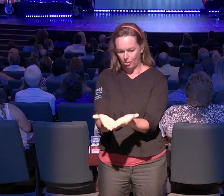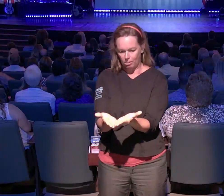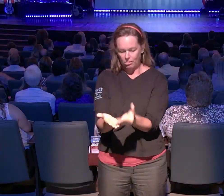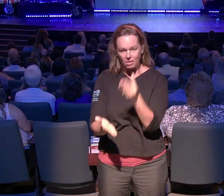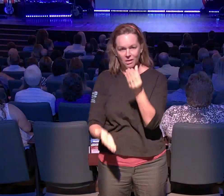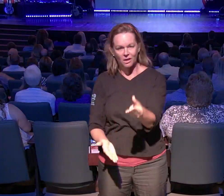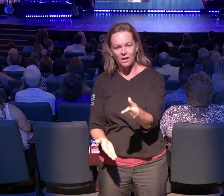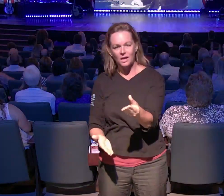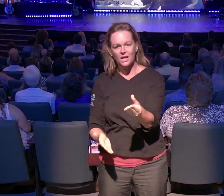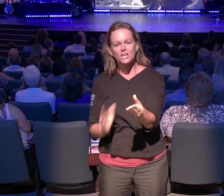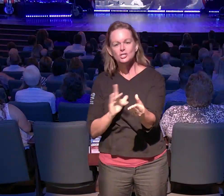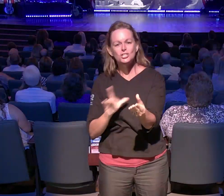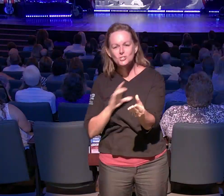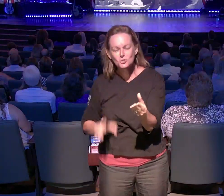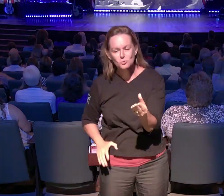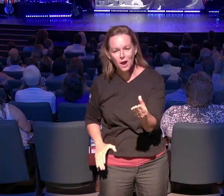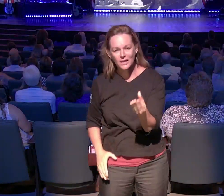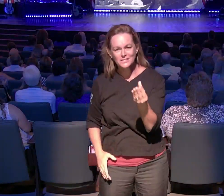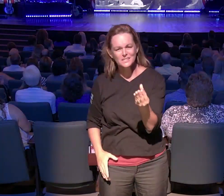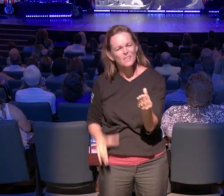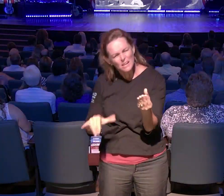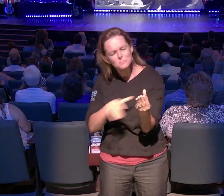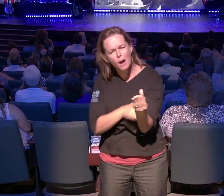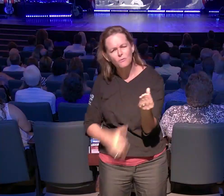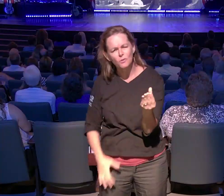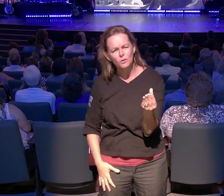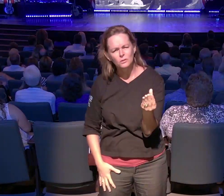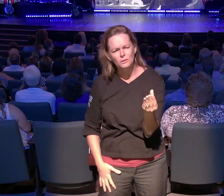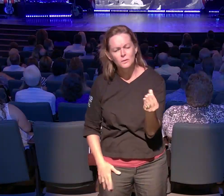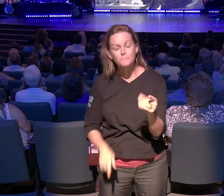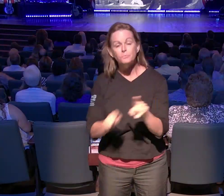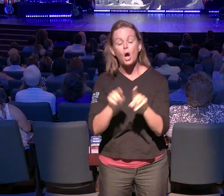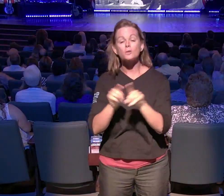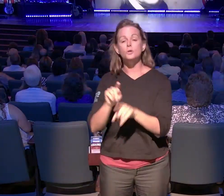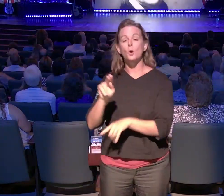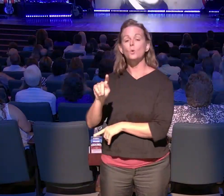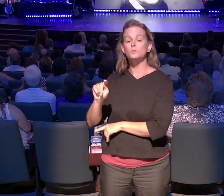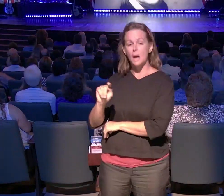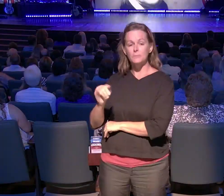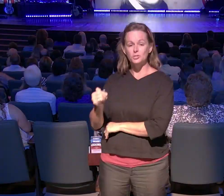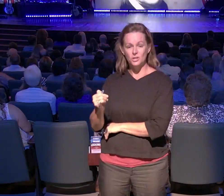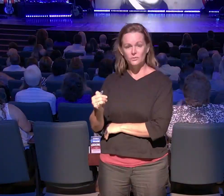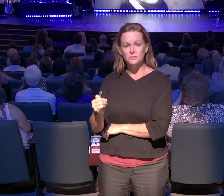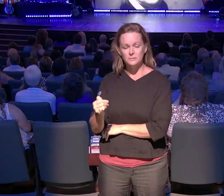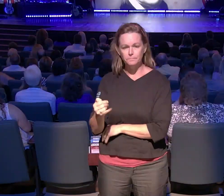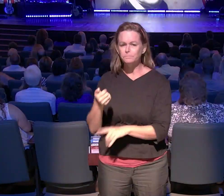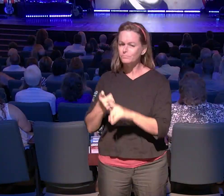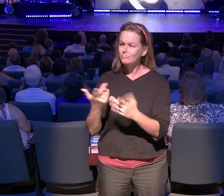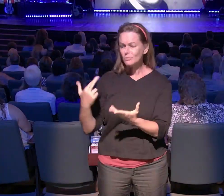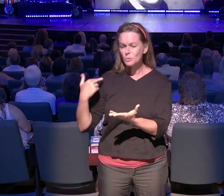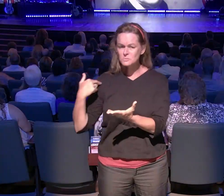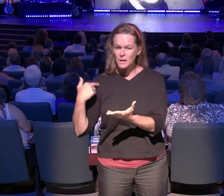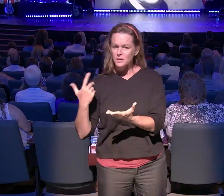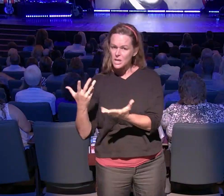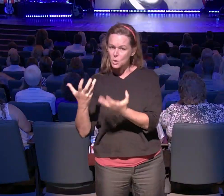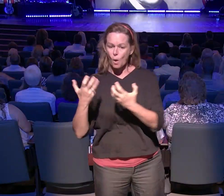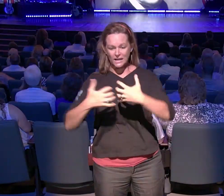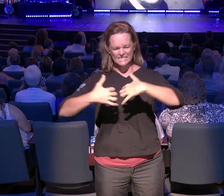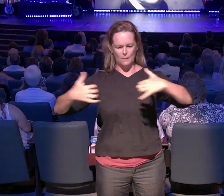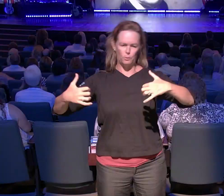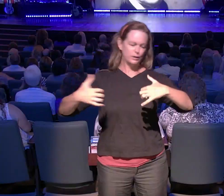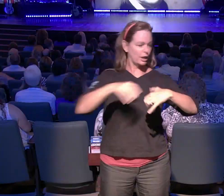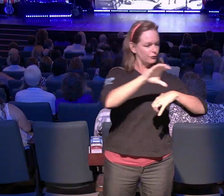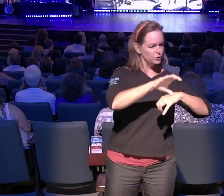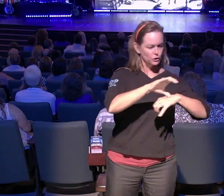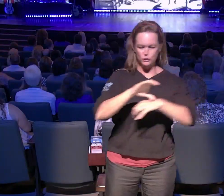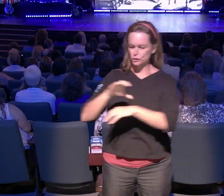And that's powerful. Or I could talk about how Thomas Jefferson, the man who is supposedly responsible for wanting separation of